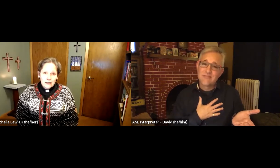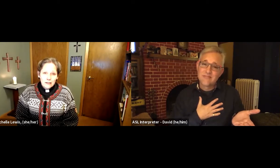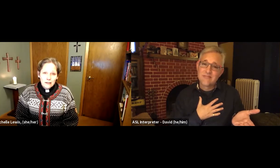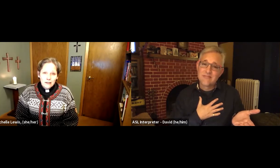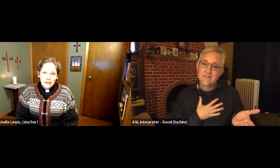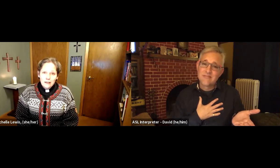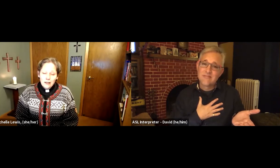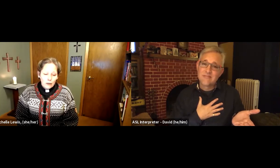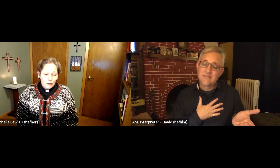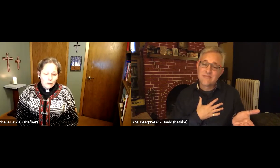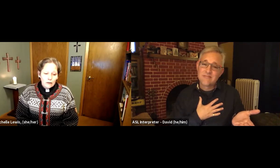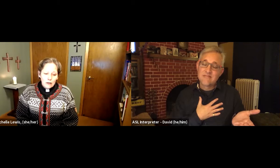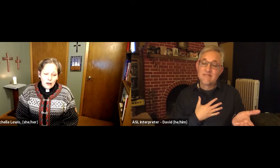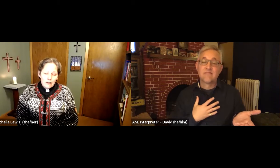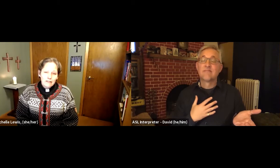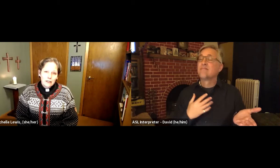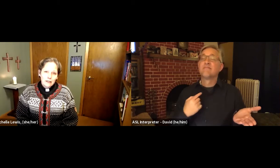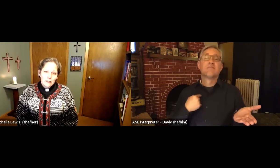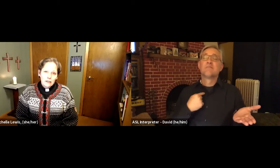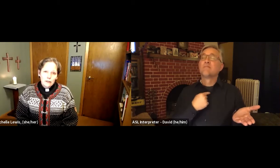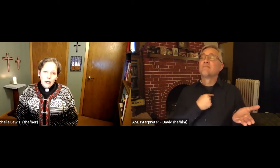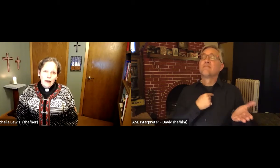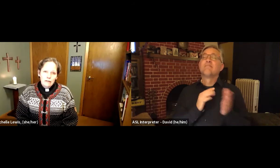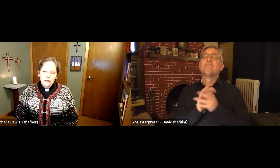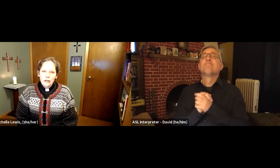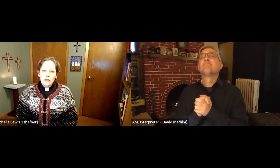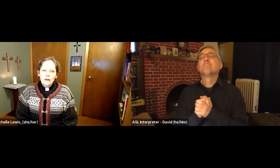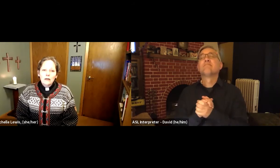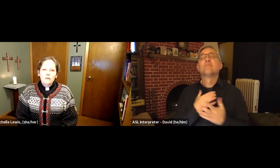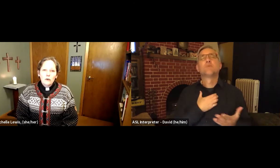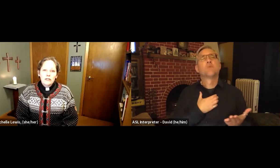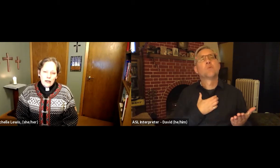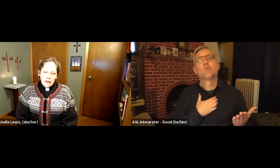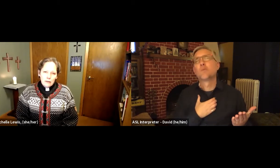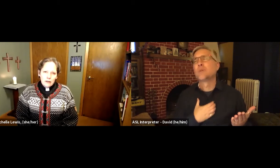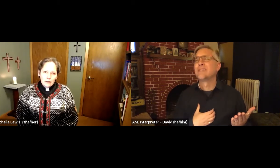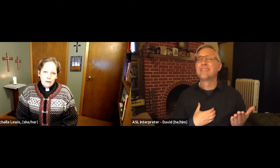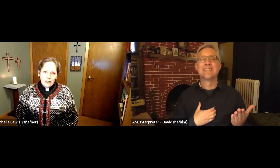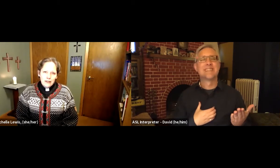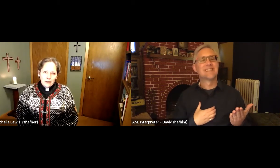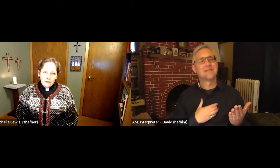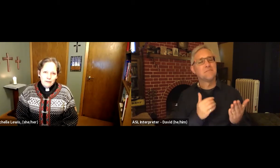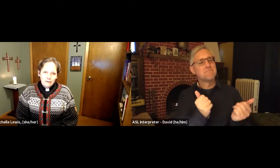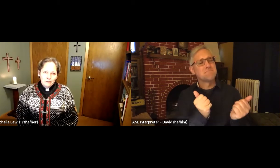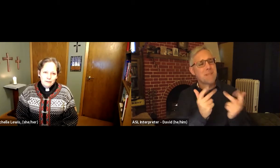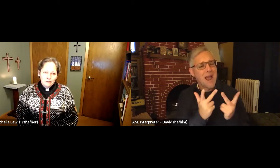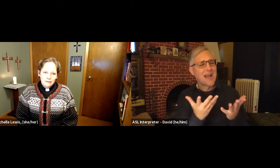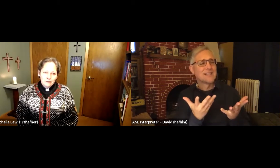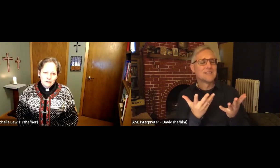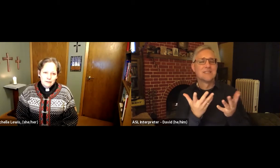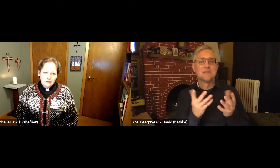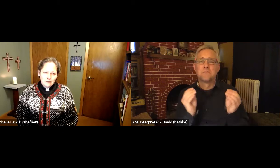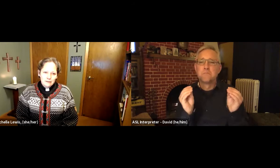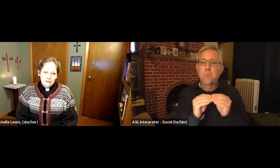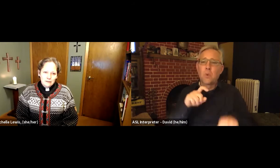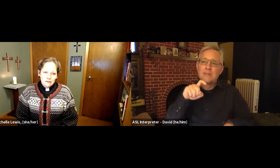And that we would love to have more time with them.